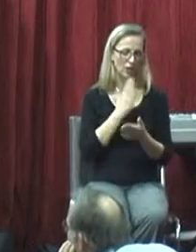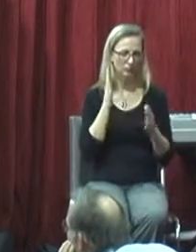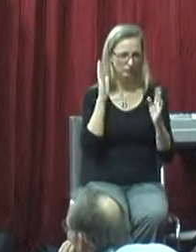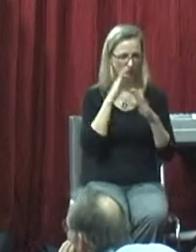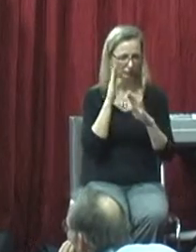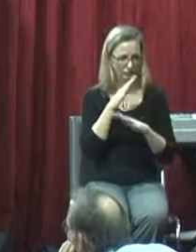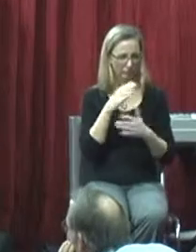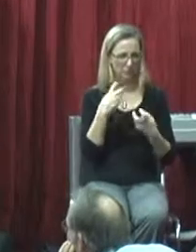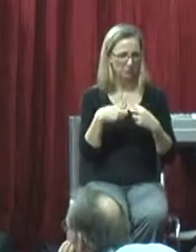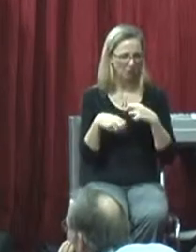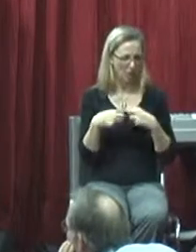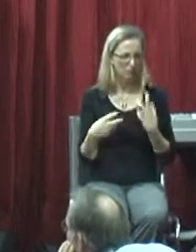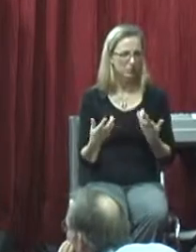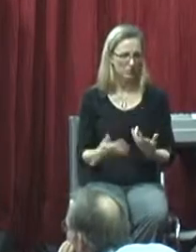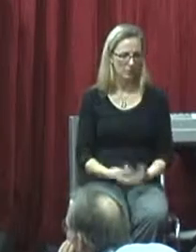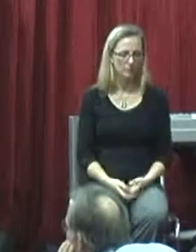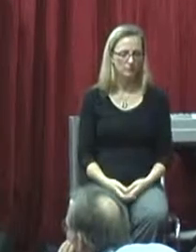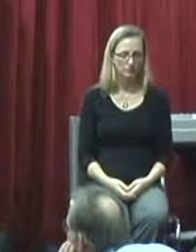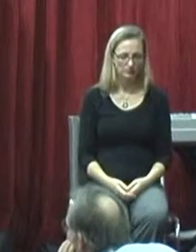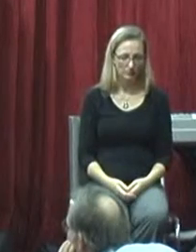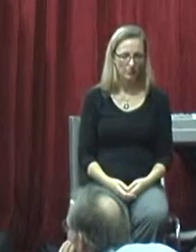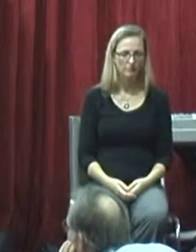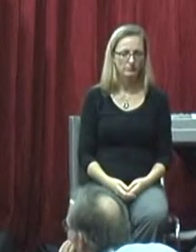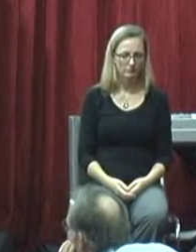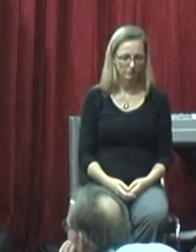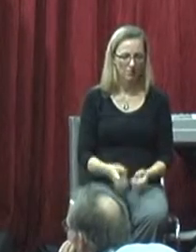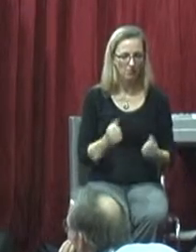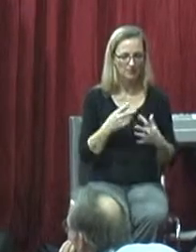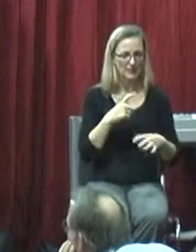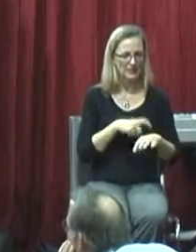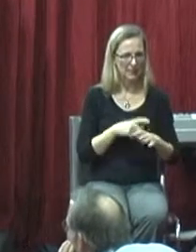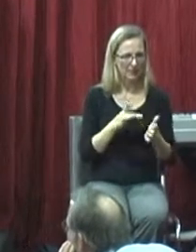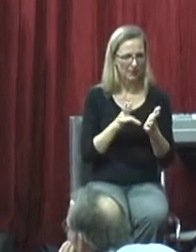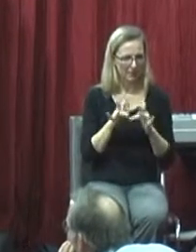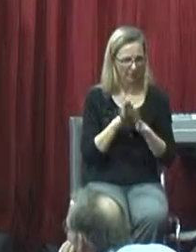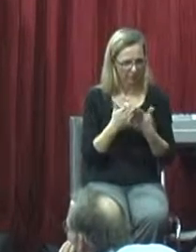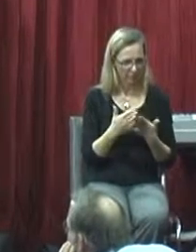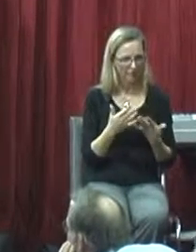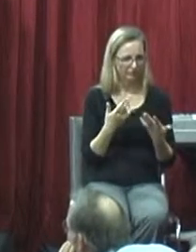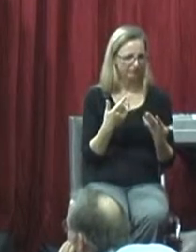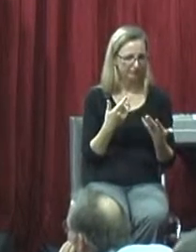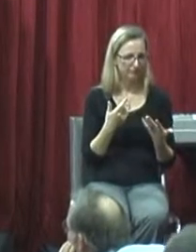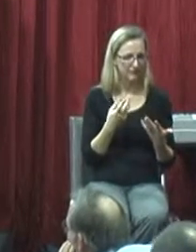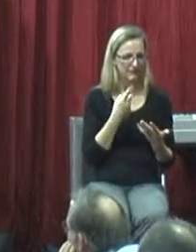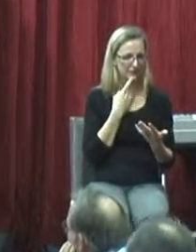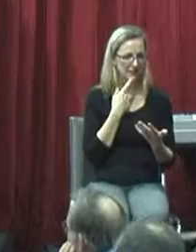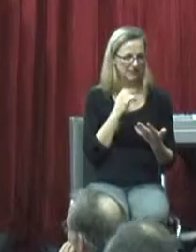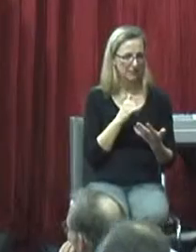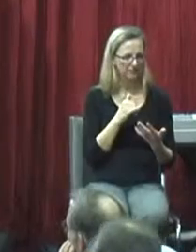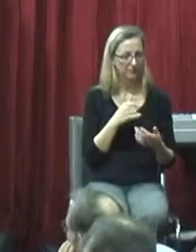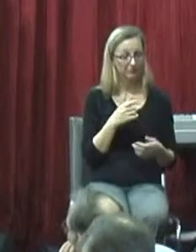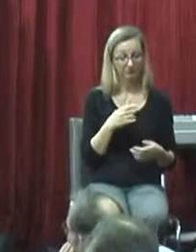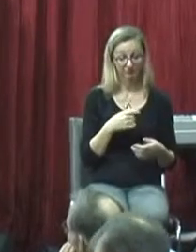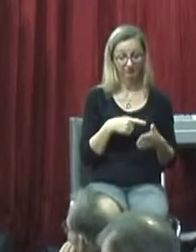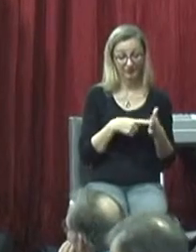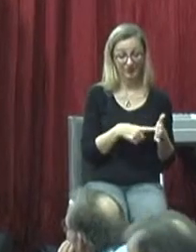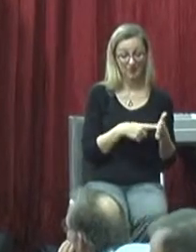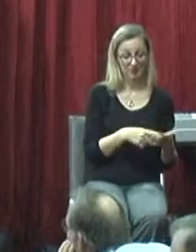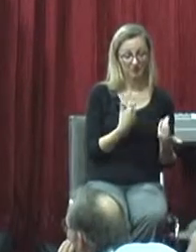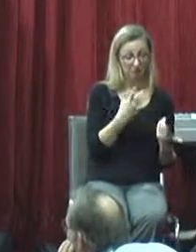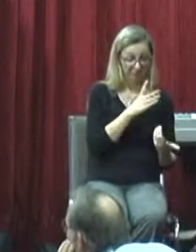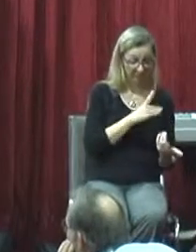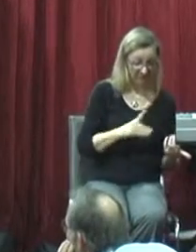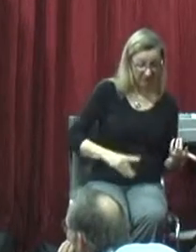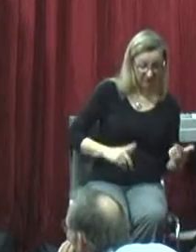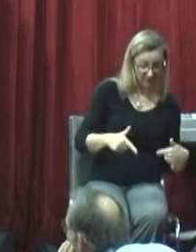culture. It's frequently addressed in the Bible. Let me give you some example. We just talked about David's life and one of the tragedies that was